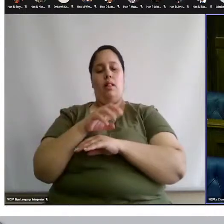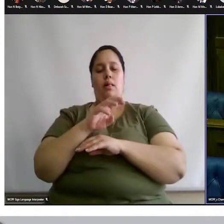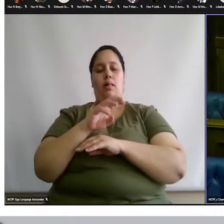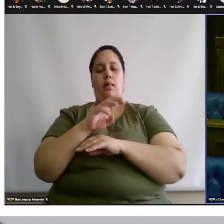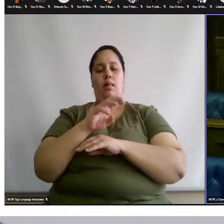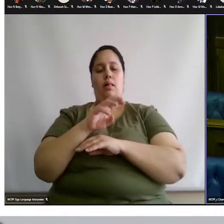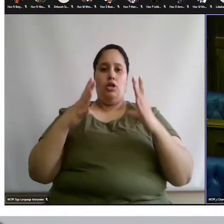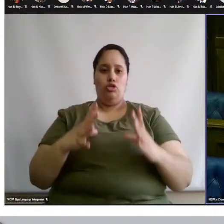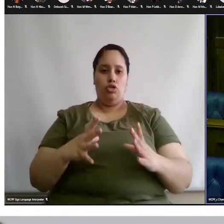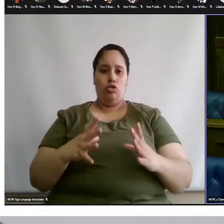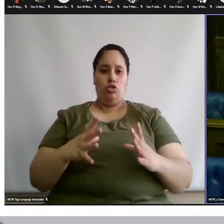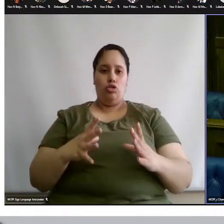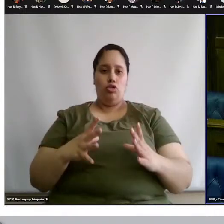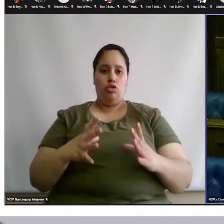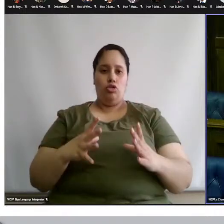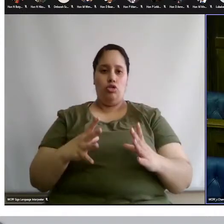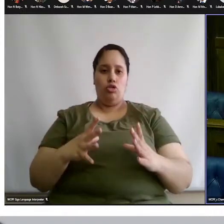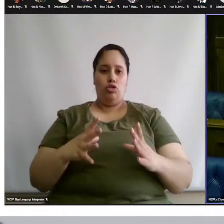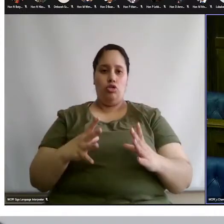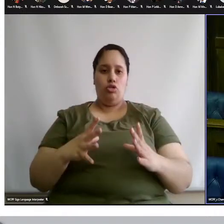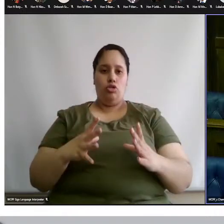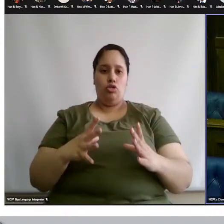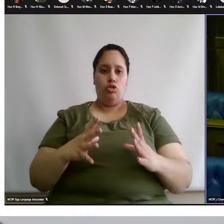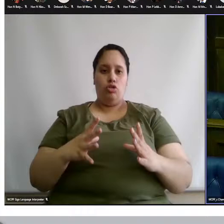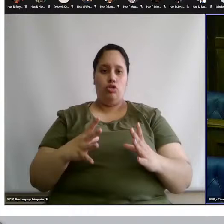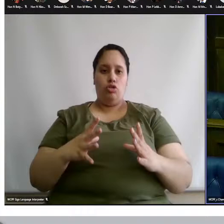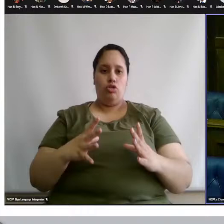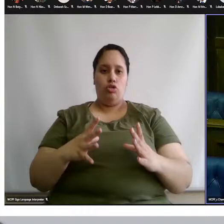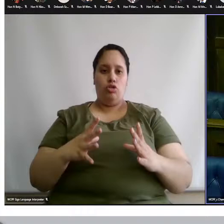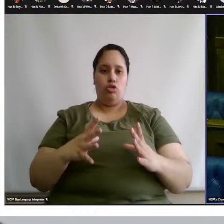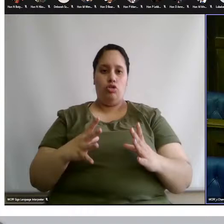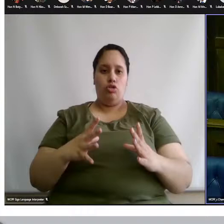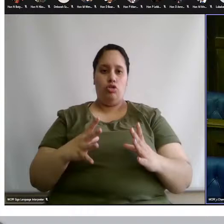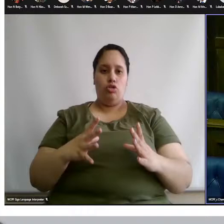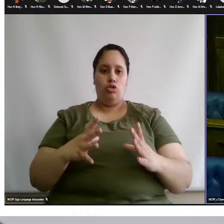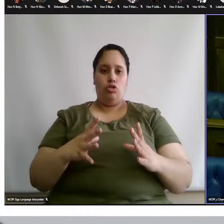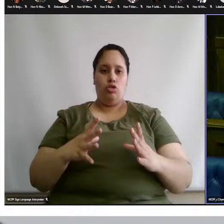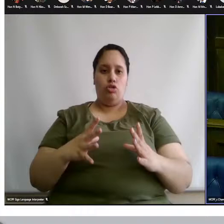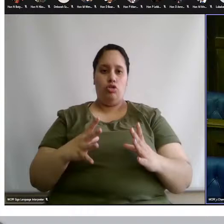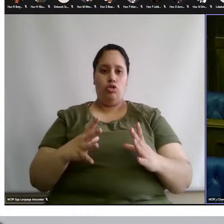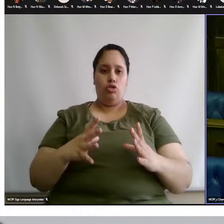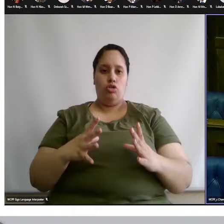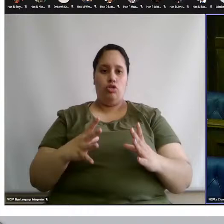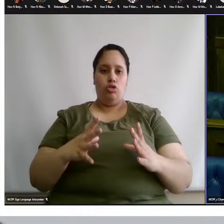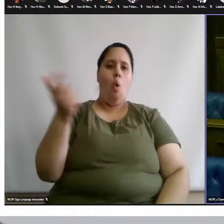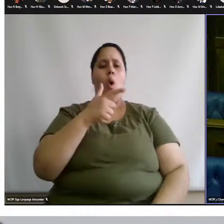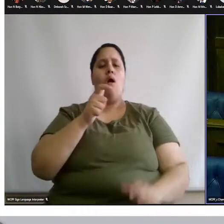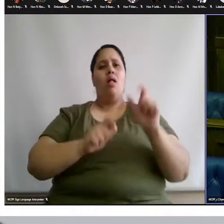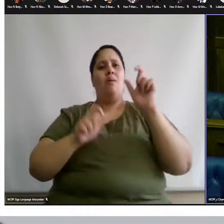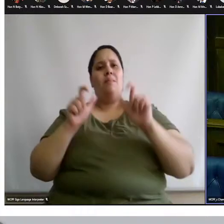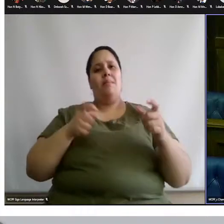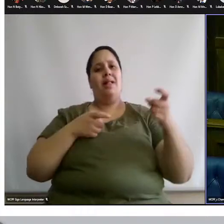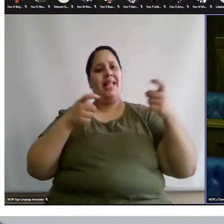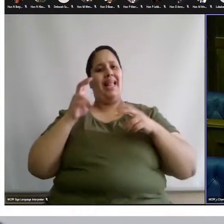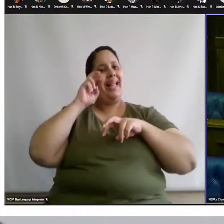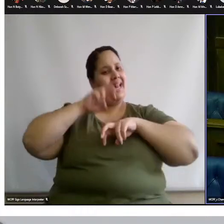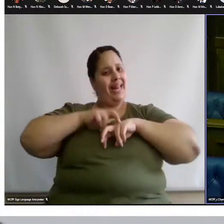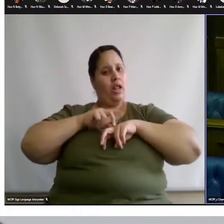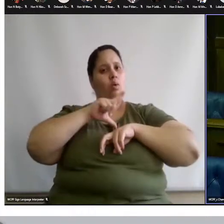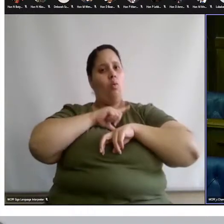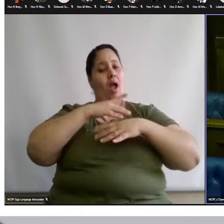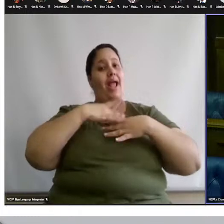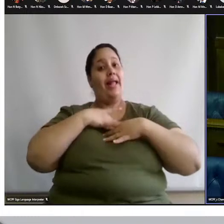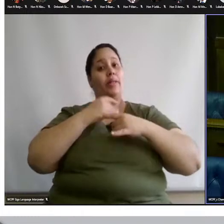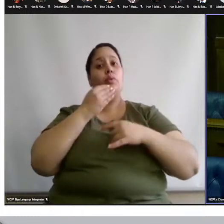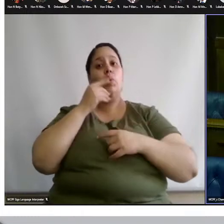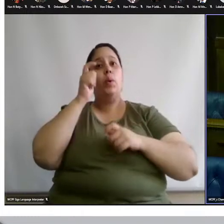it. That we have a situation there which all parties need to deal with in the interest of the people of Kanlan. I put